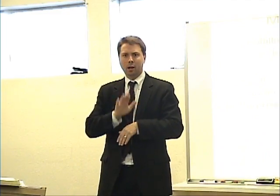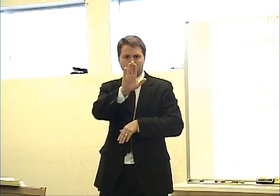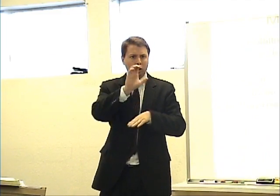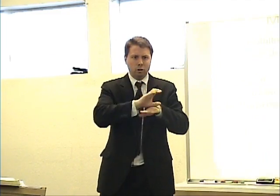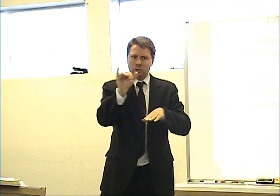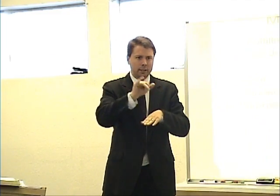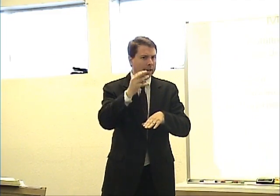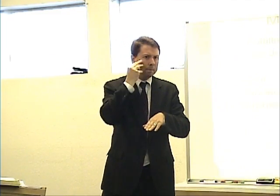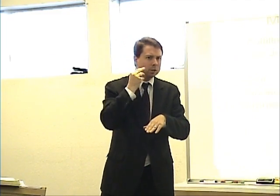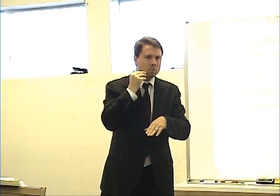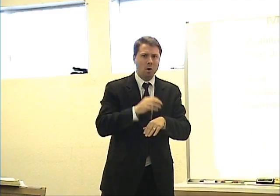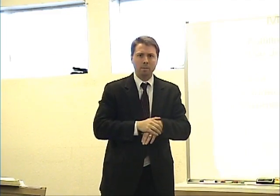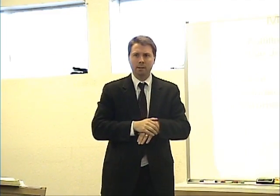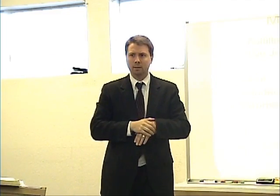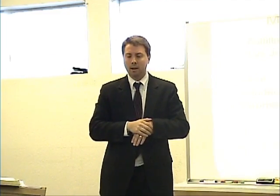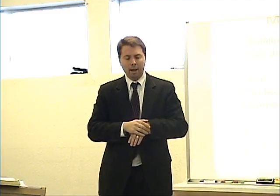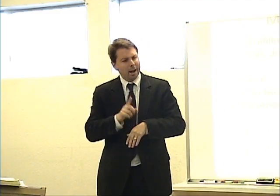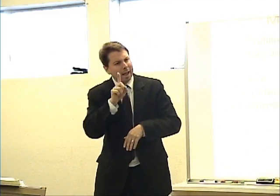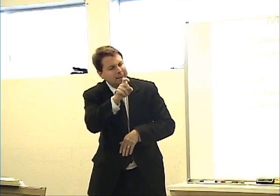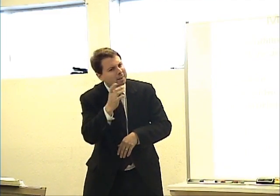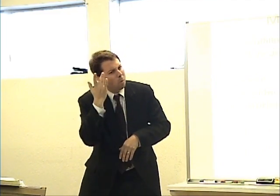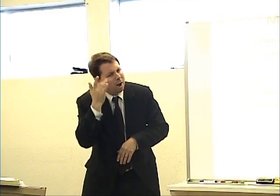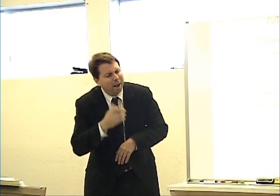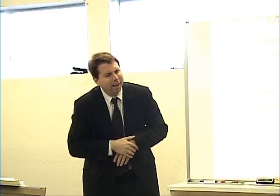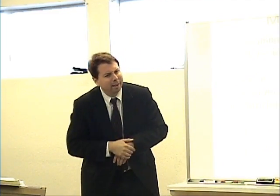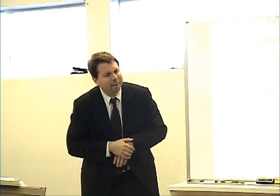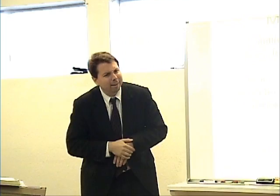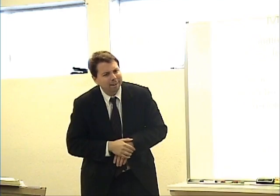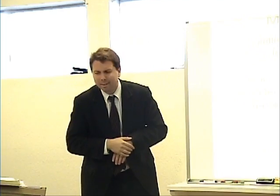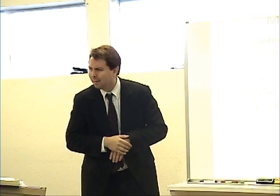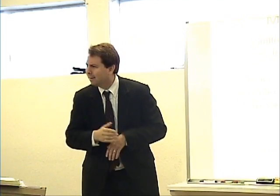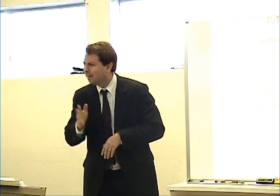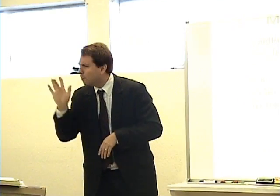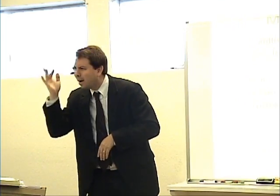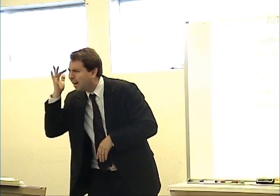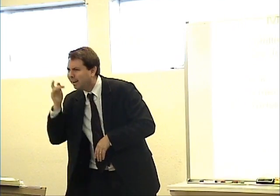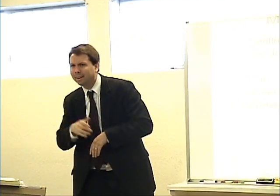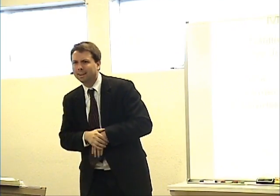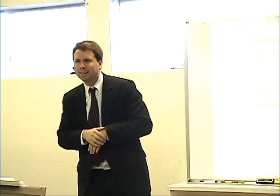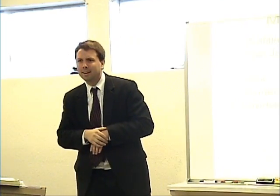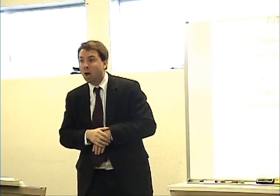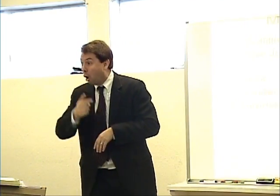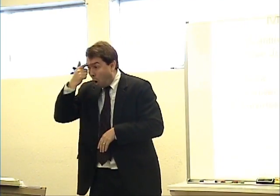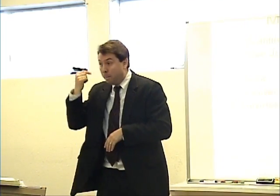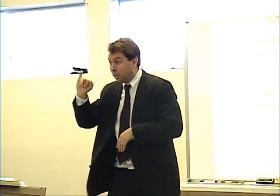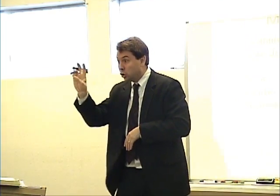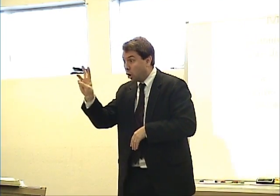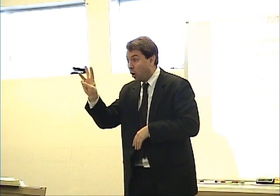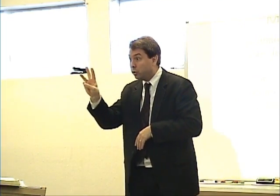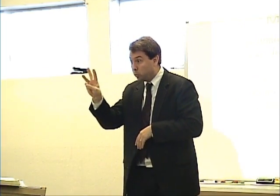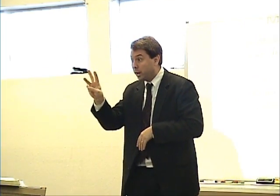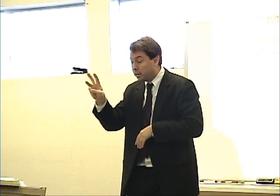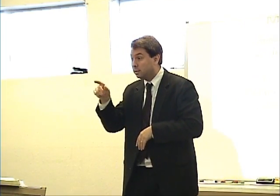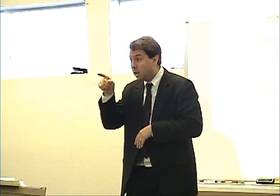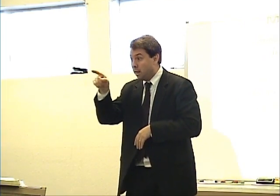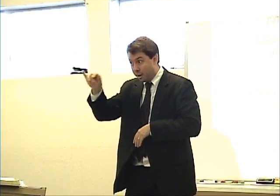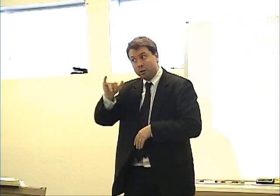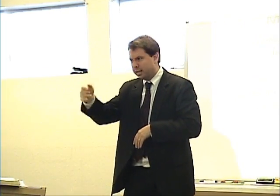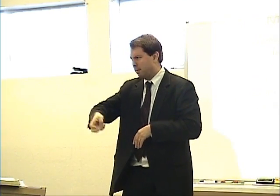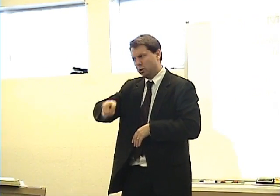Your church is the same as the Mormons. And I ask them, why? Why? Oh, because Jehovah's Witnesses, they're the same, they're